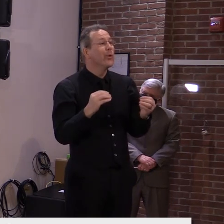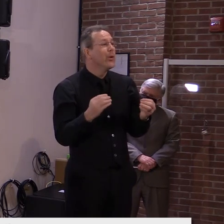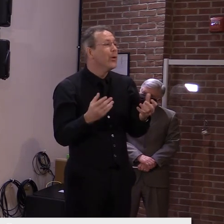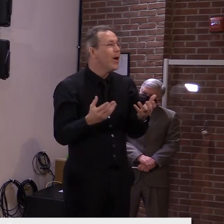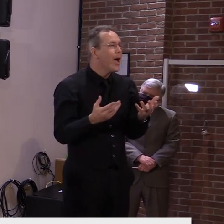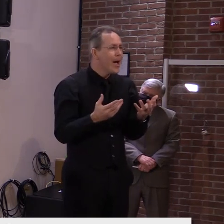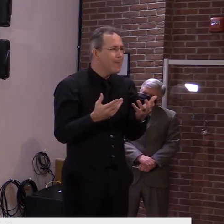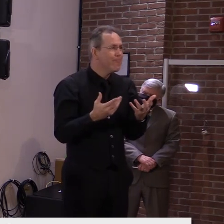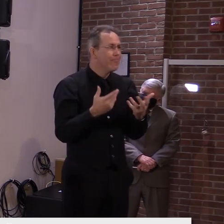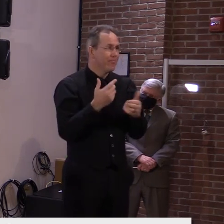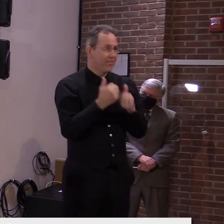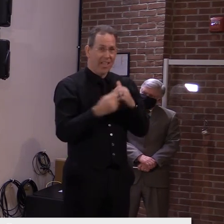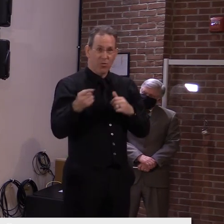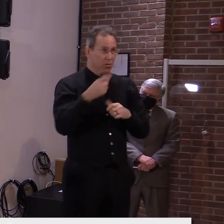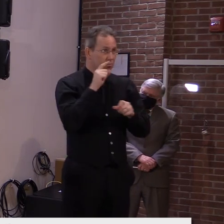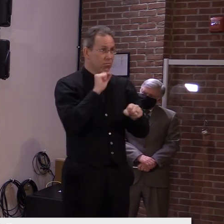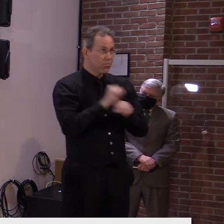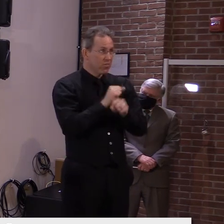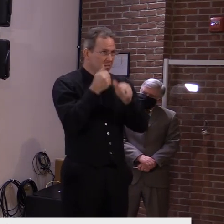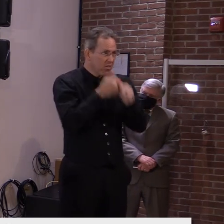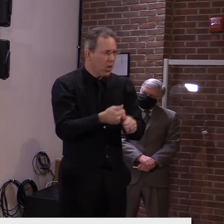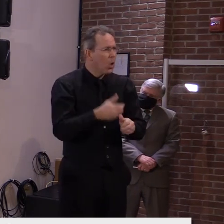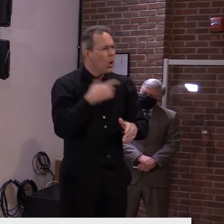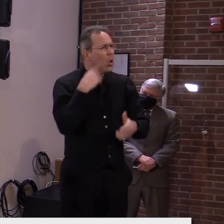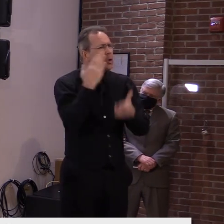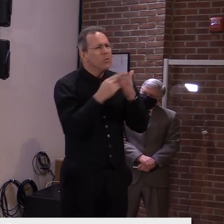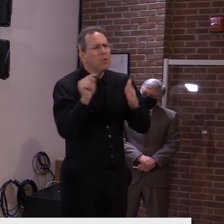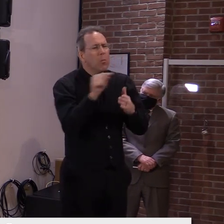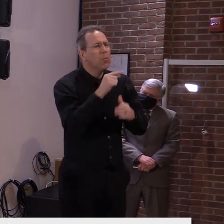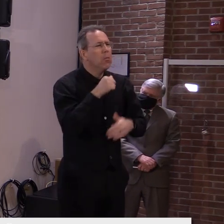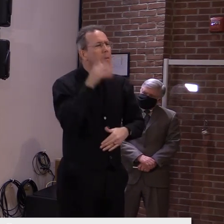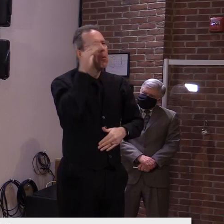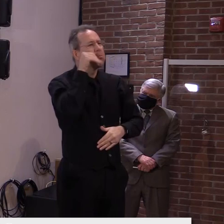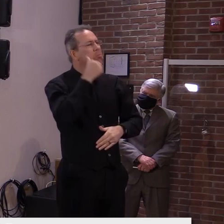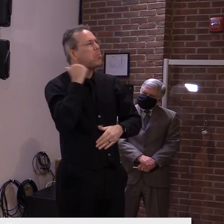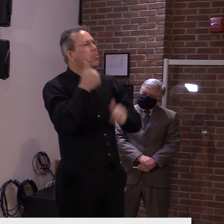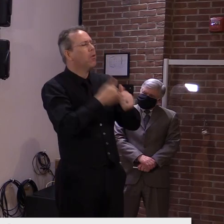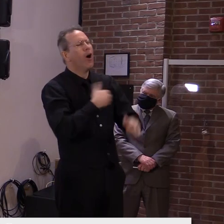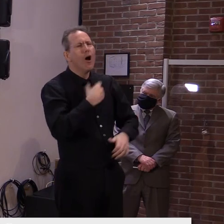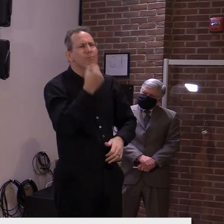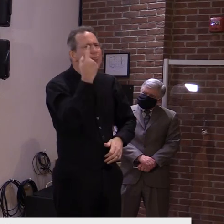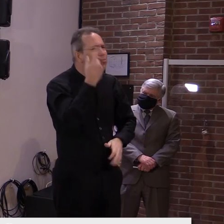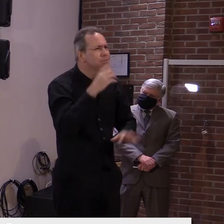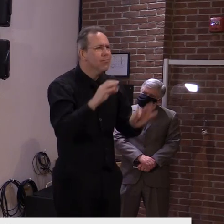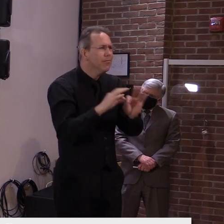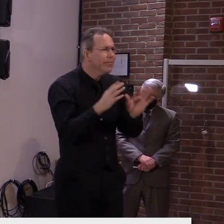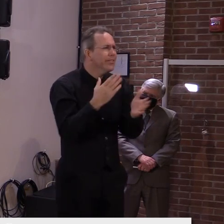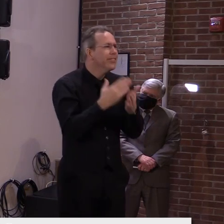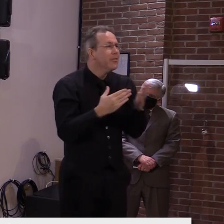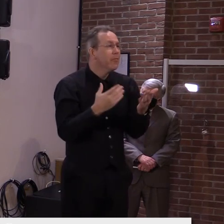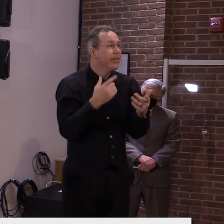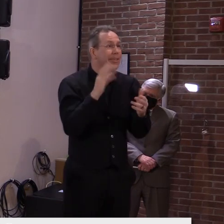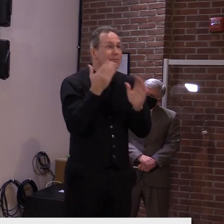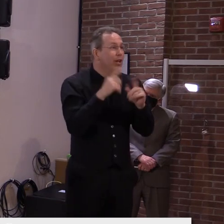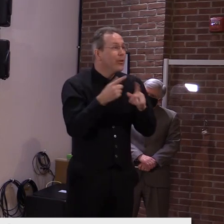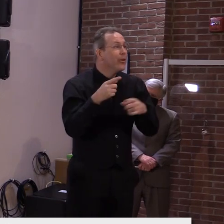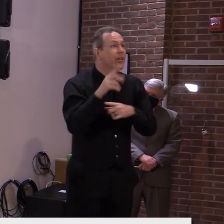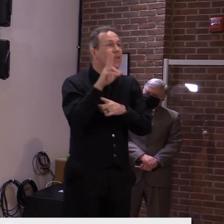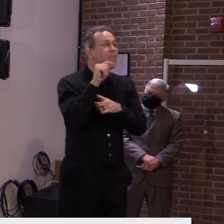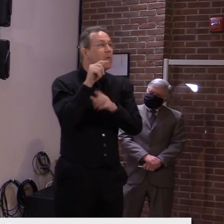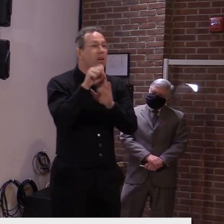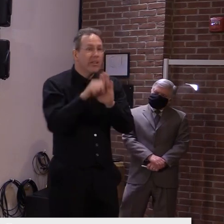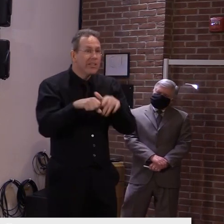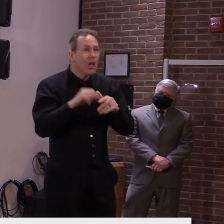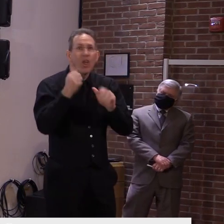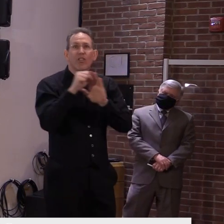I would say if there was a way to gauge that against any other state in the country, I would say Vermont's on the top in terms